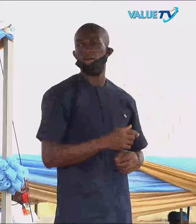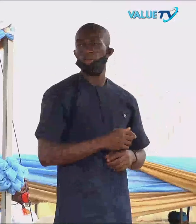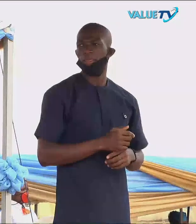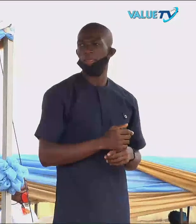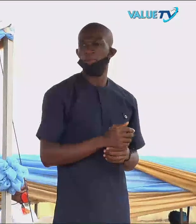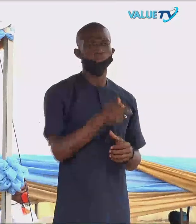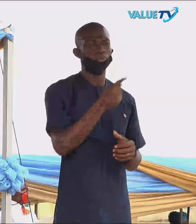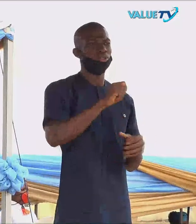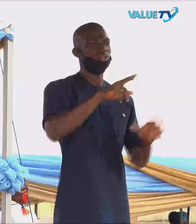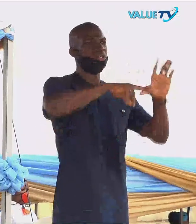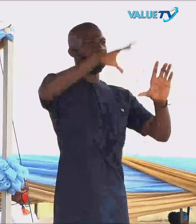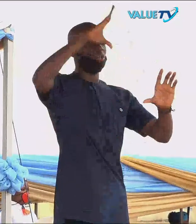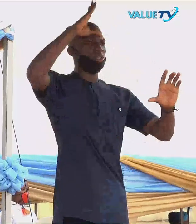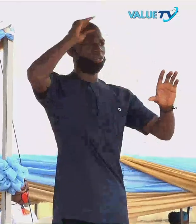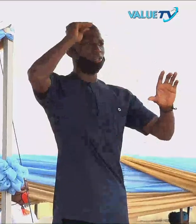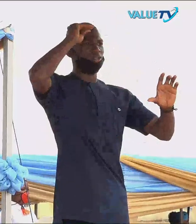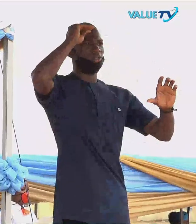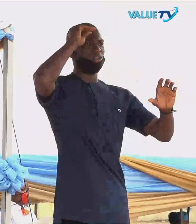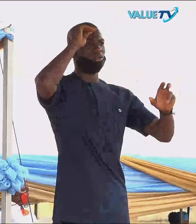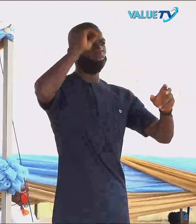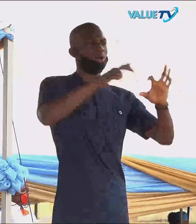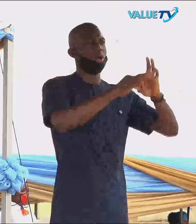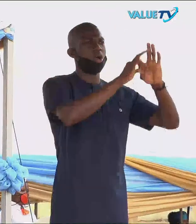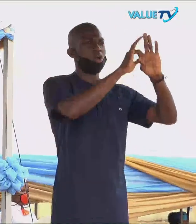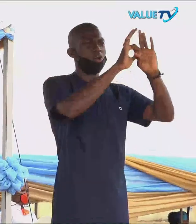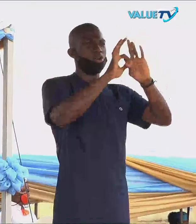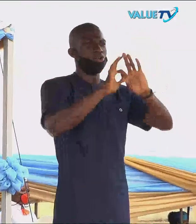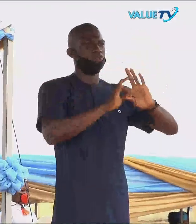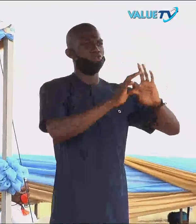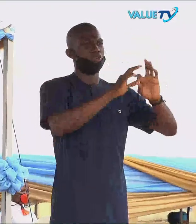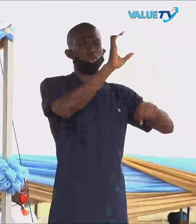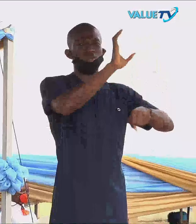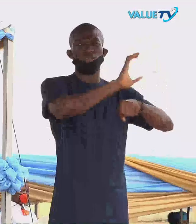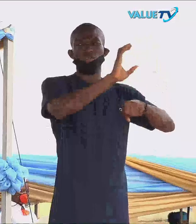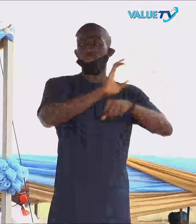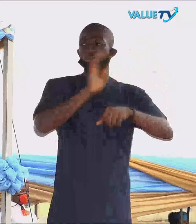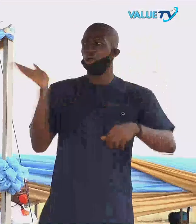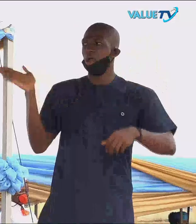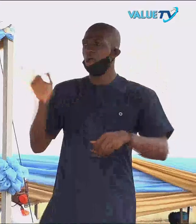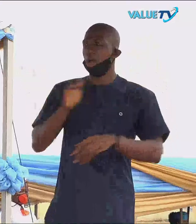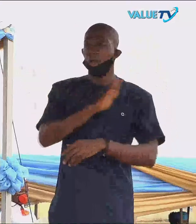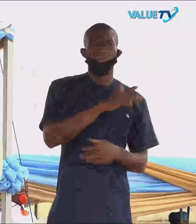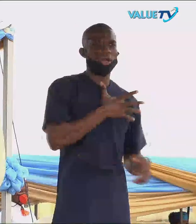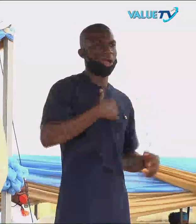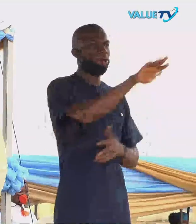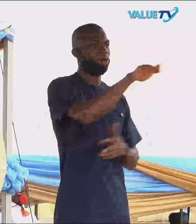the Chairman, United Evangelical Church, and all the clergies,